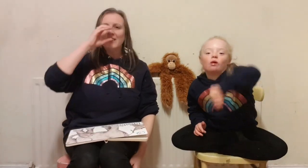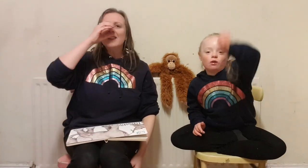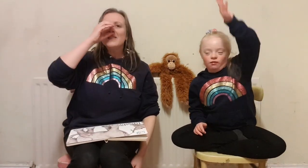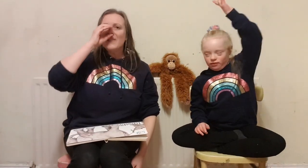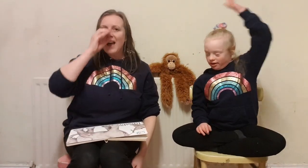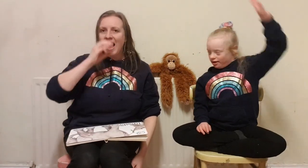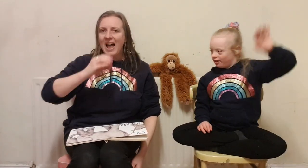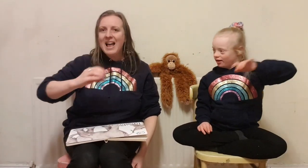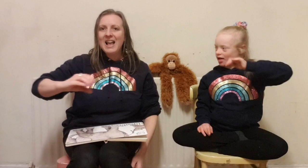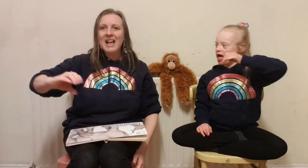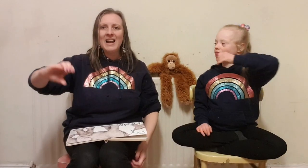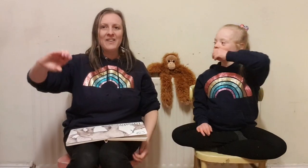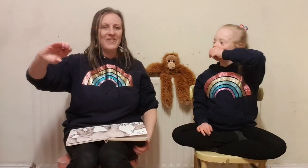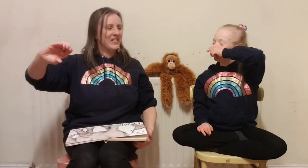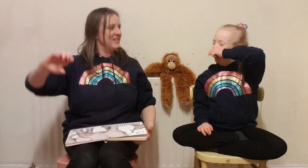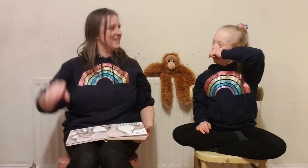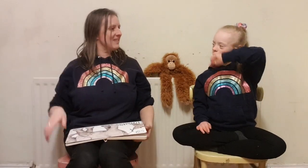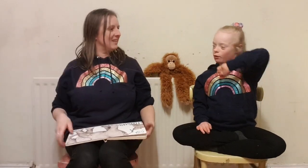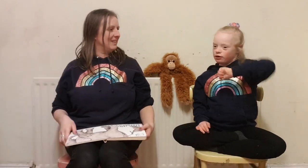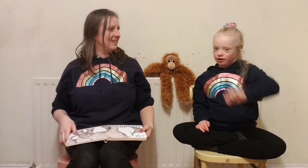Elephants. Elephants.